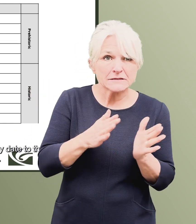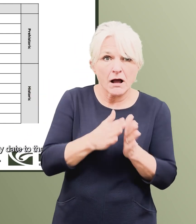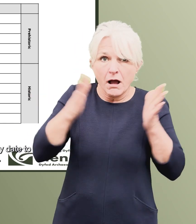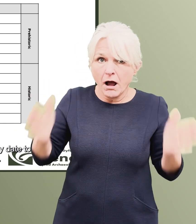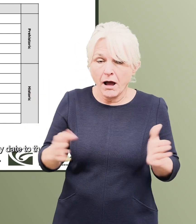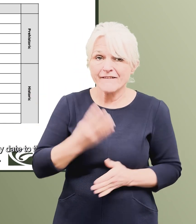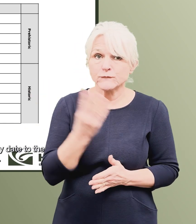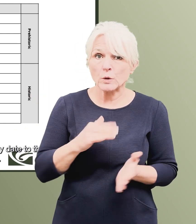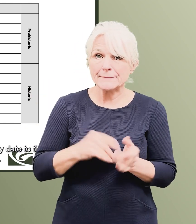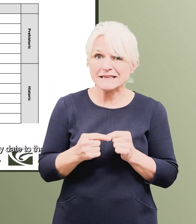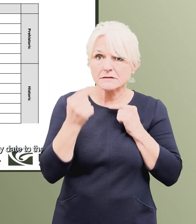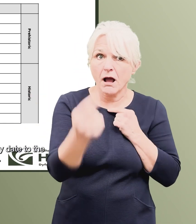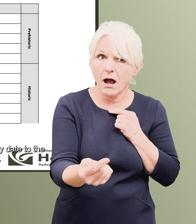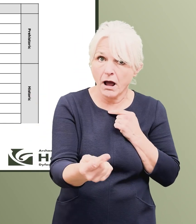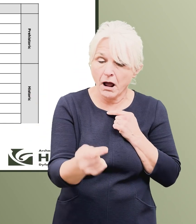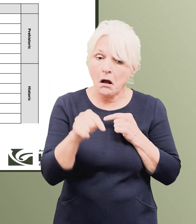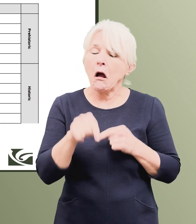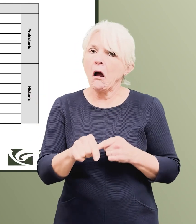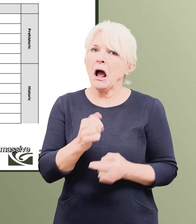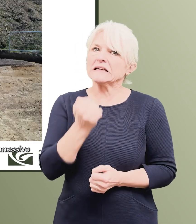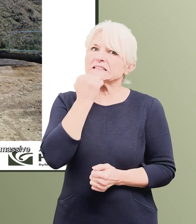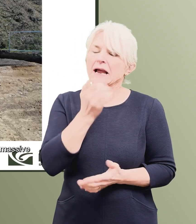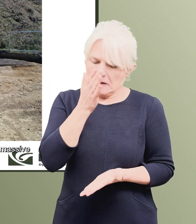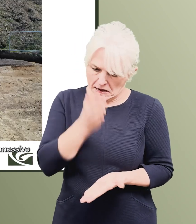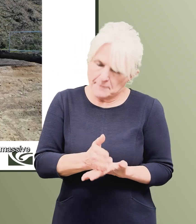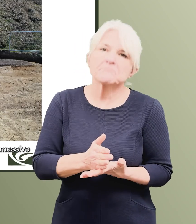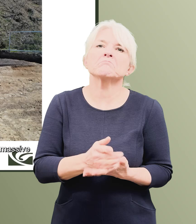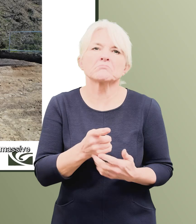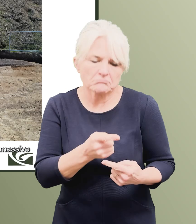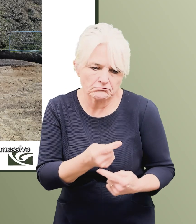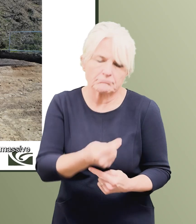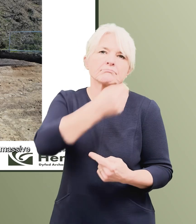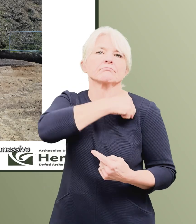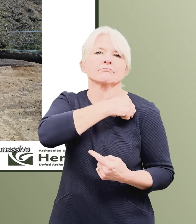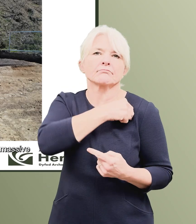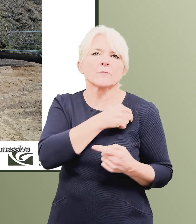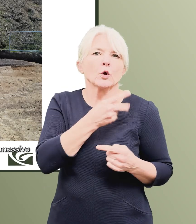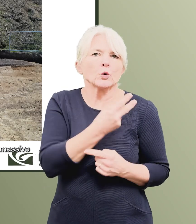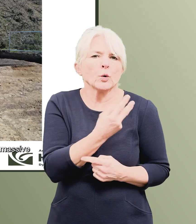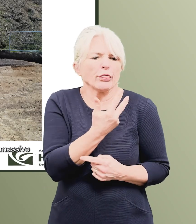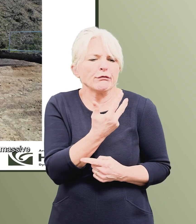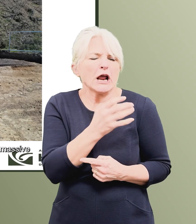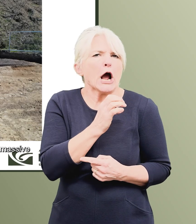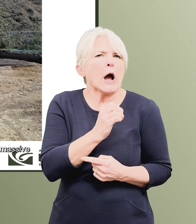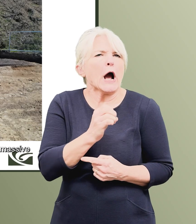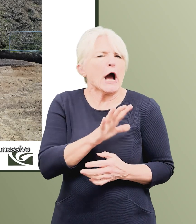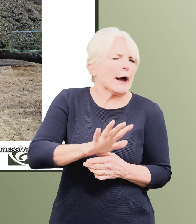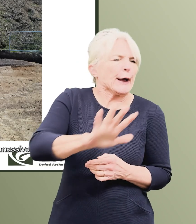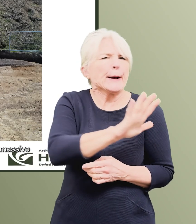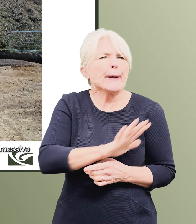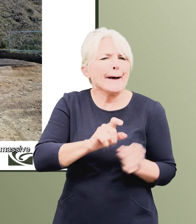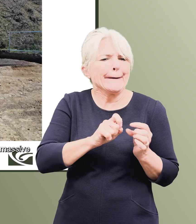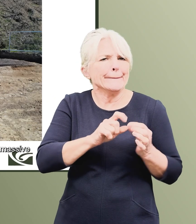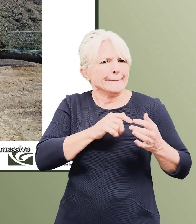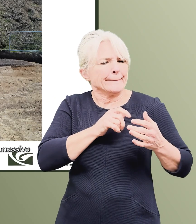of 2,300 mark. This is Ellen posing for scale. These really are massive